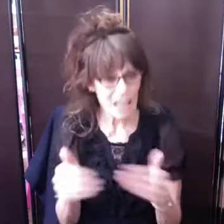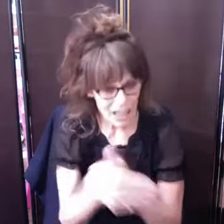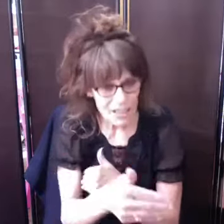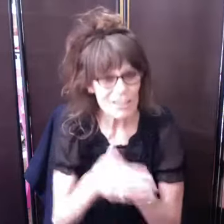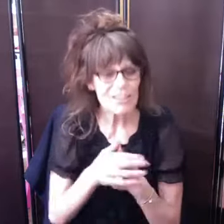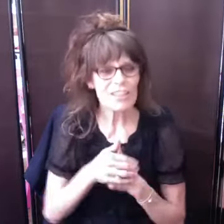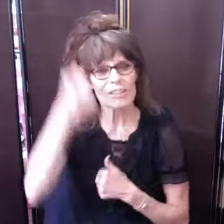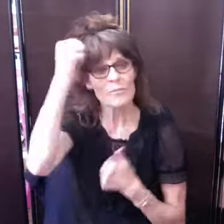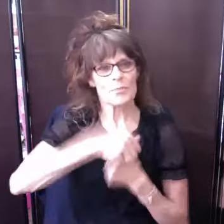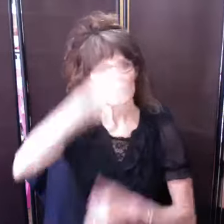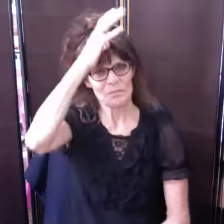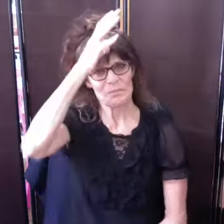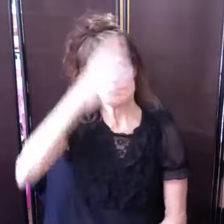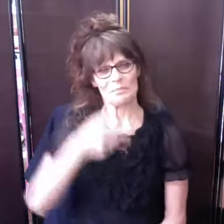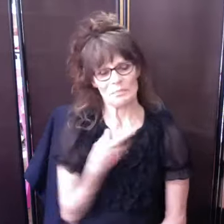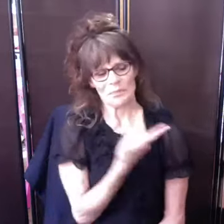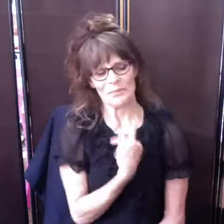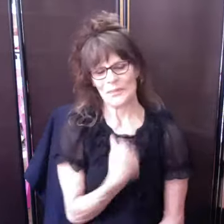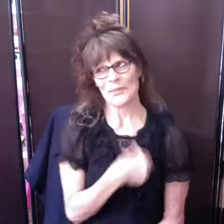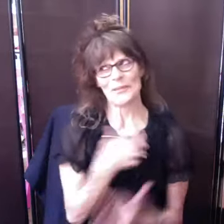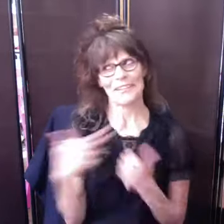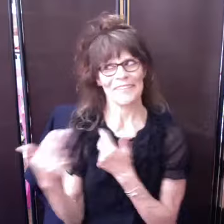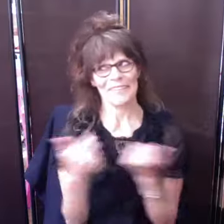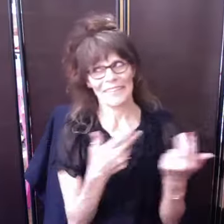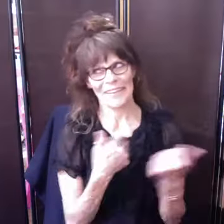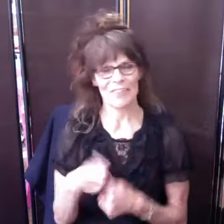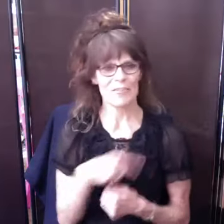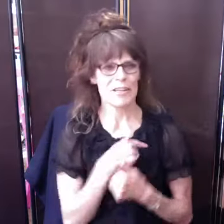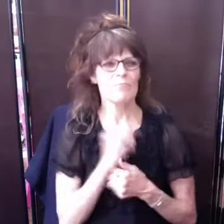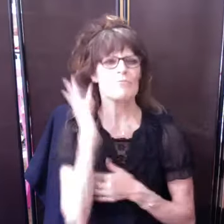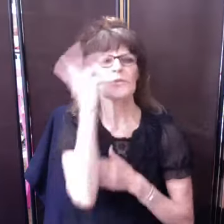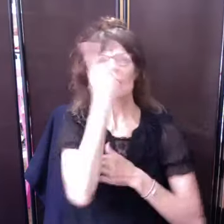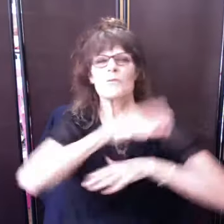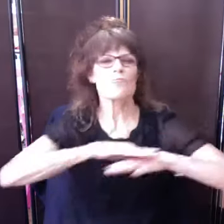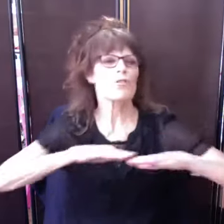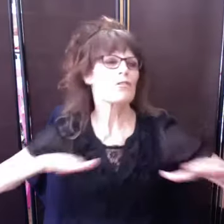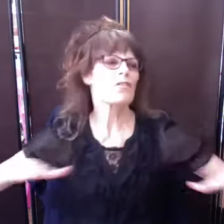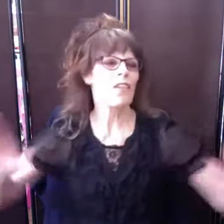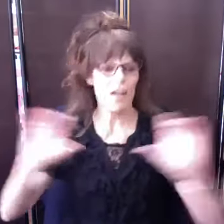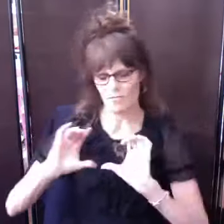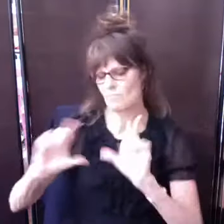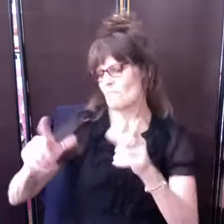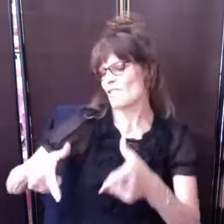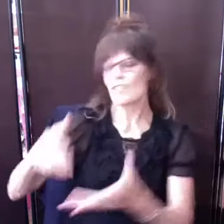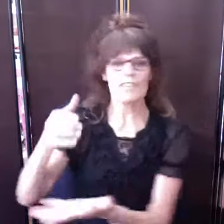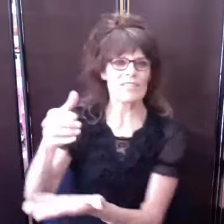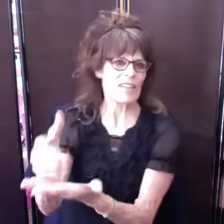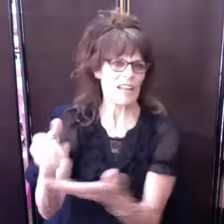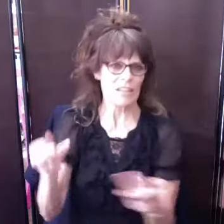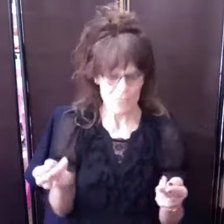dad and I used to make fun of that, right? So we'd have this linen tablecloth and all these plates and glasses and silverware nobody knew how to use. He'd look down at